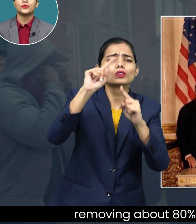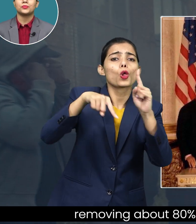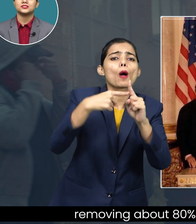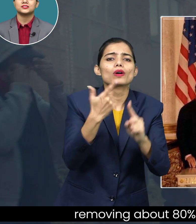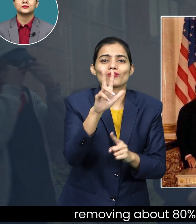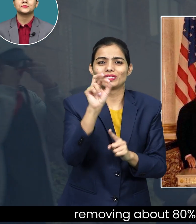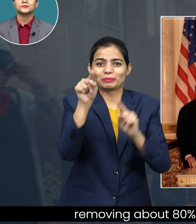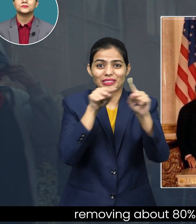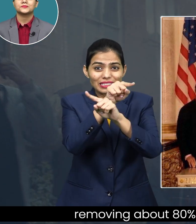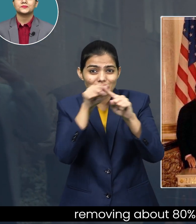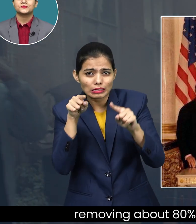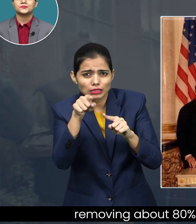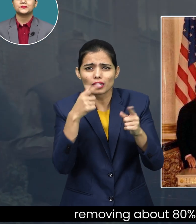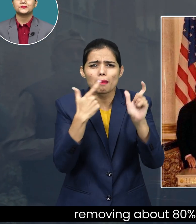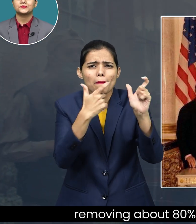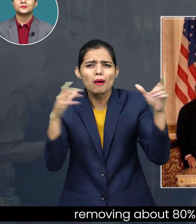nuclear weapons.